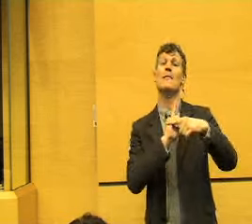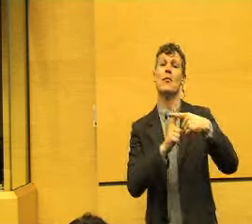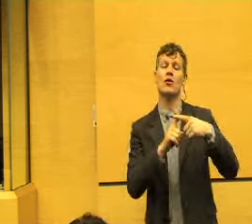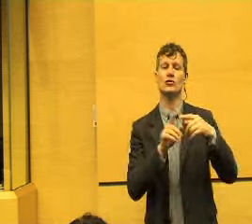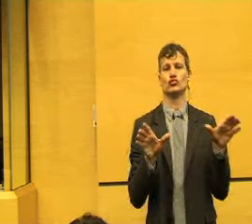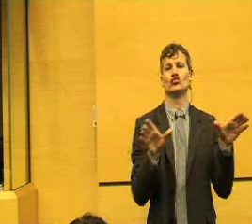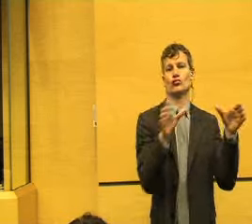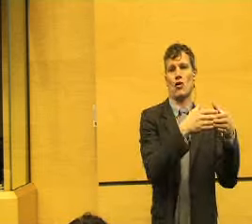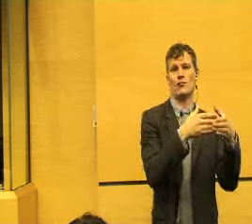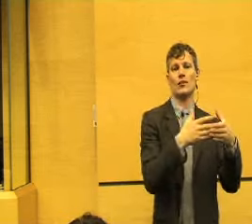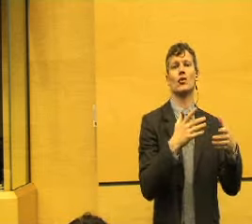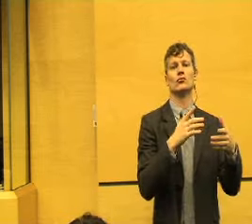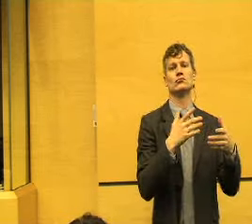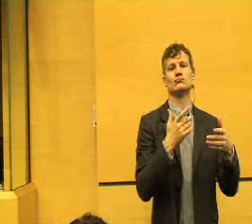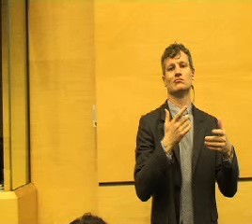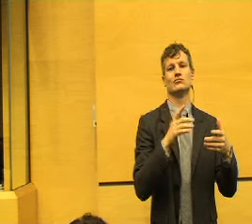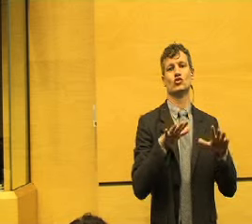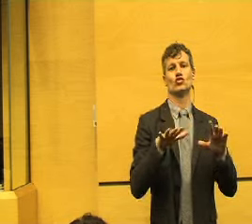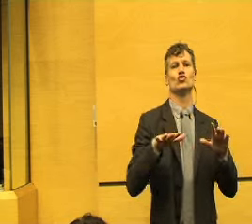thank you.